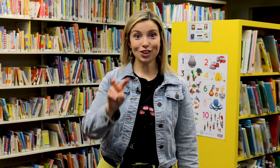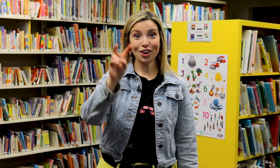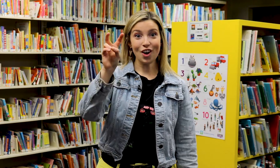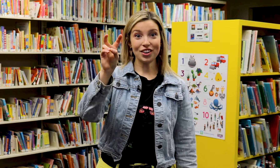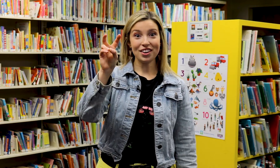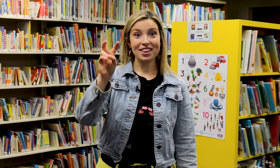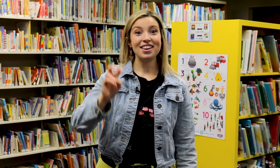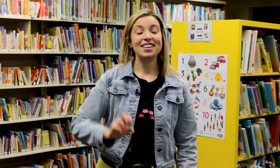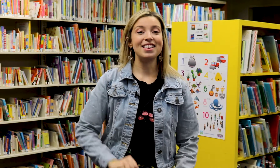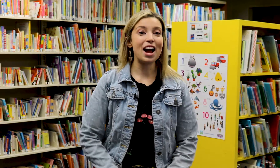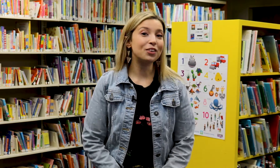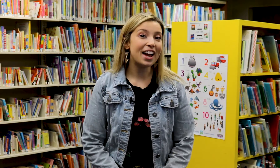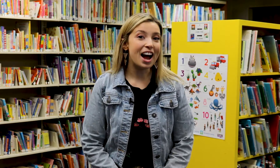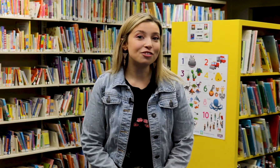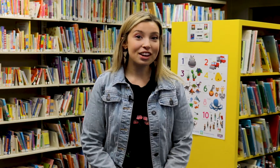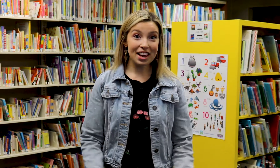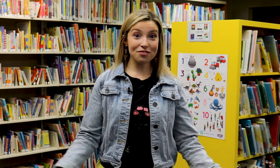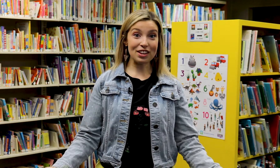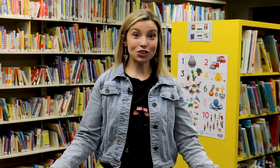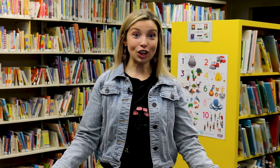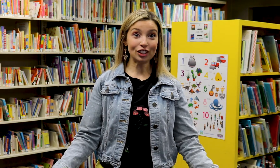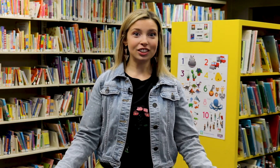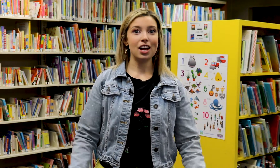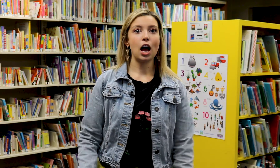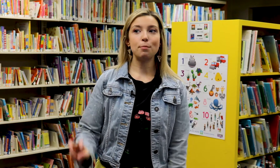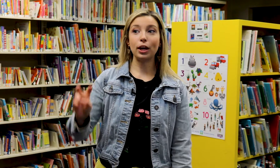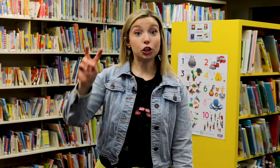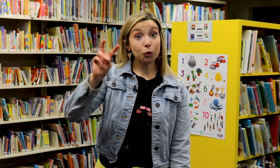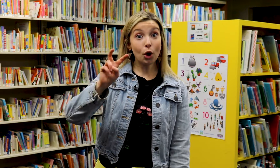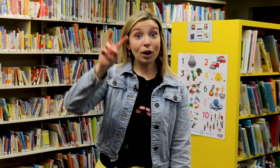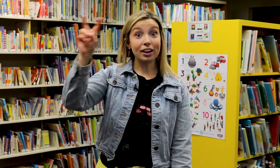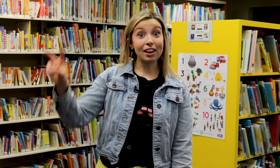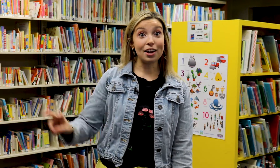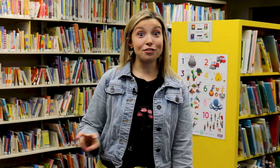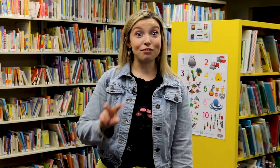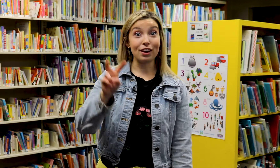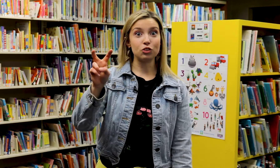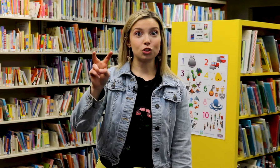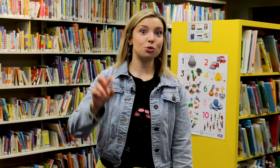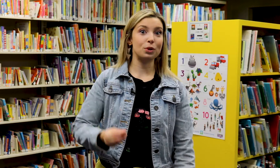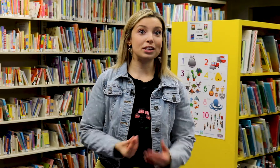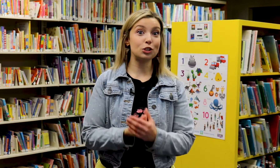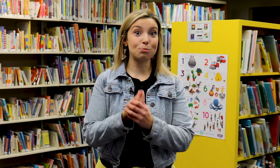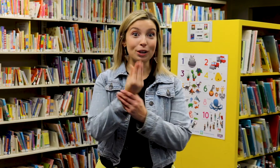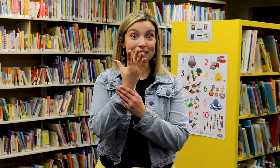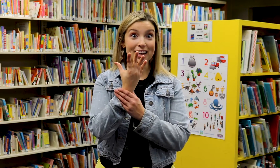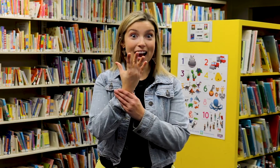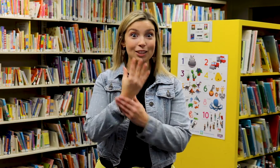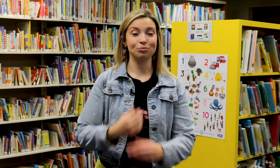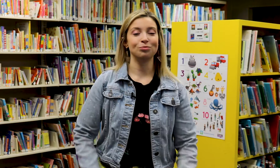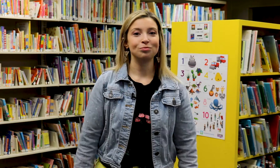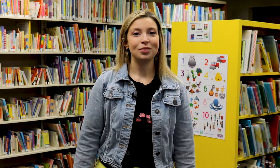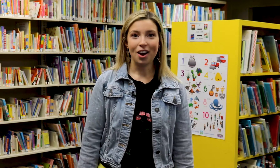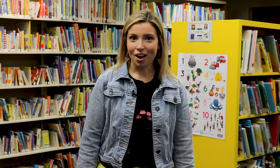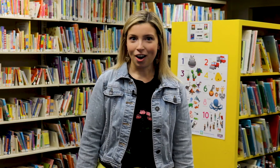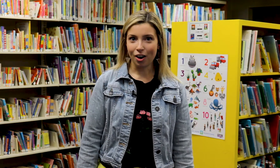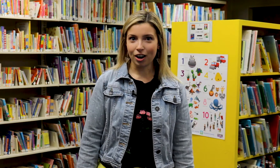circle. Now we have adventure. I bet you go on a lot of adventures when it's springtime. All